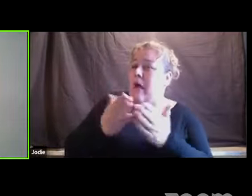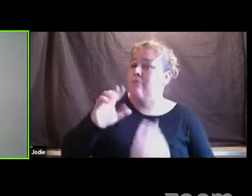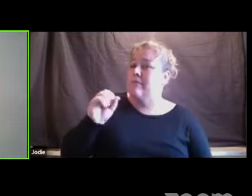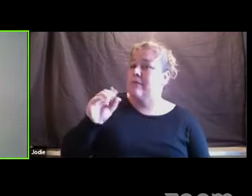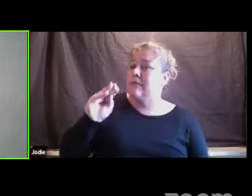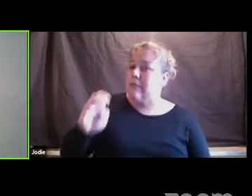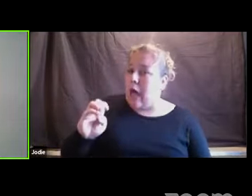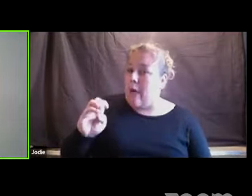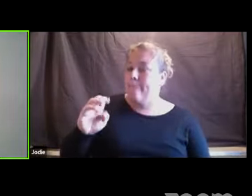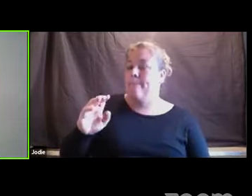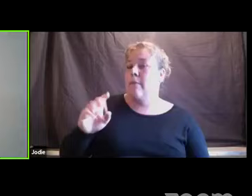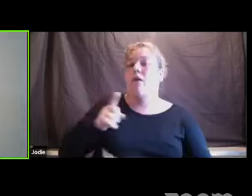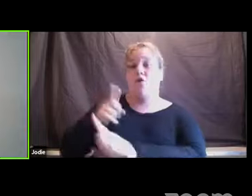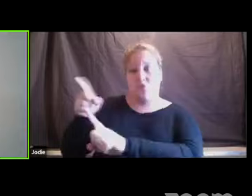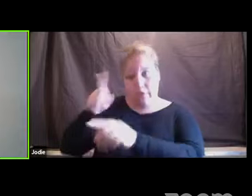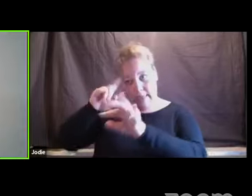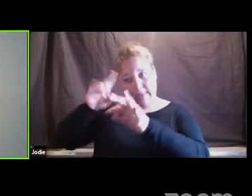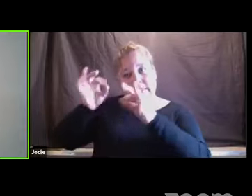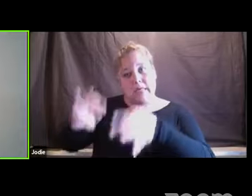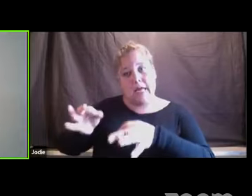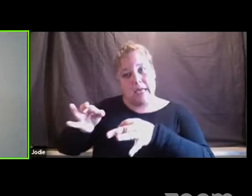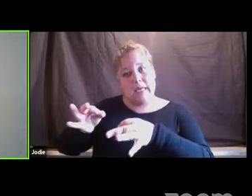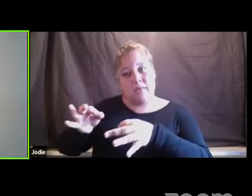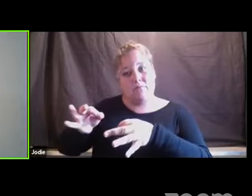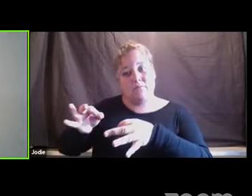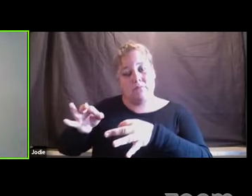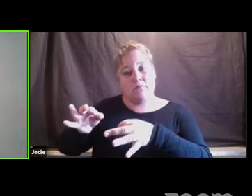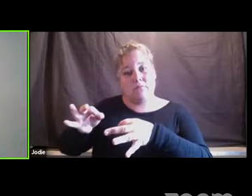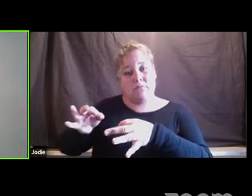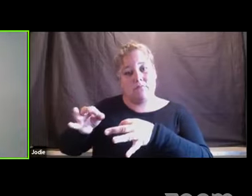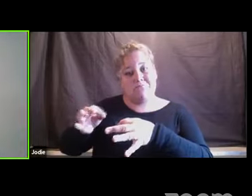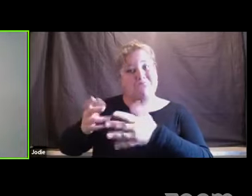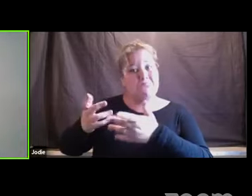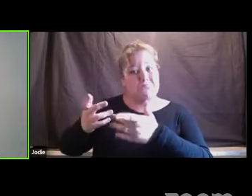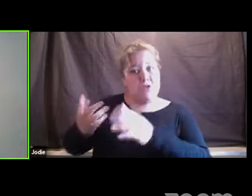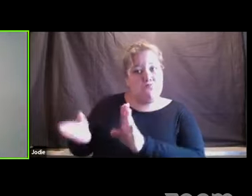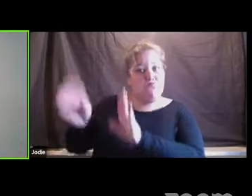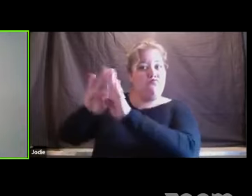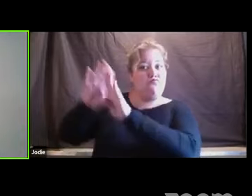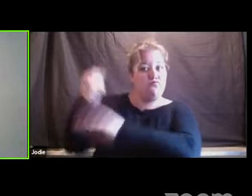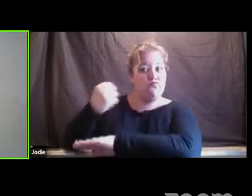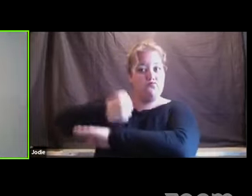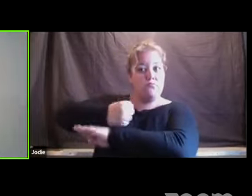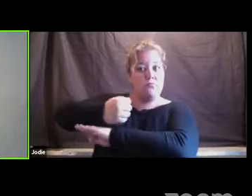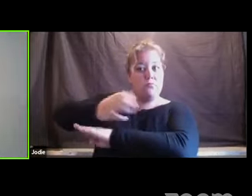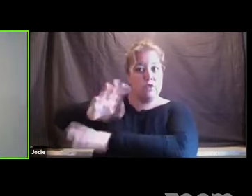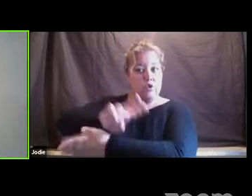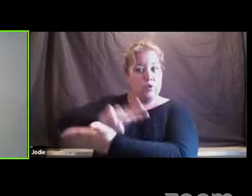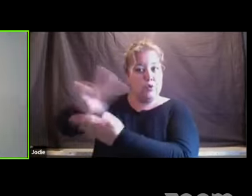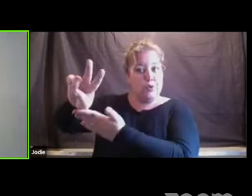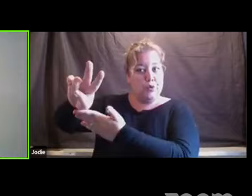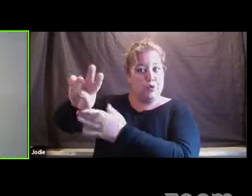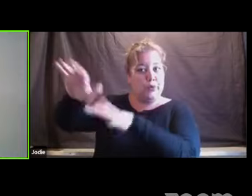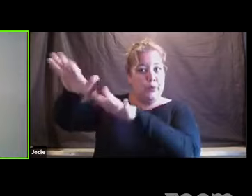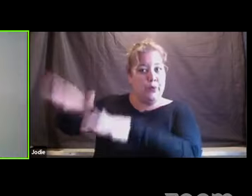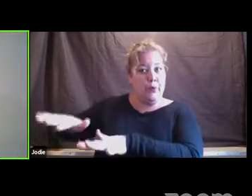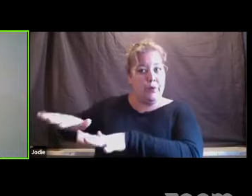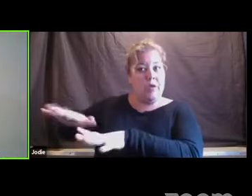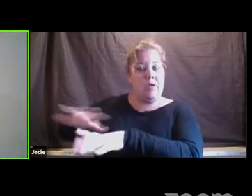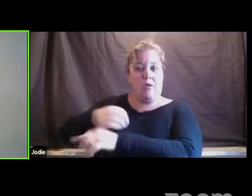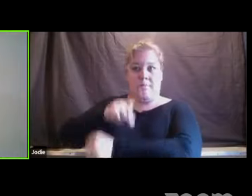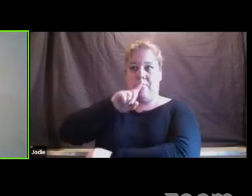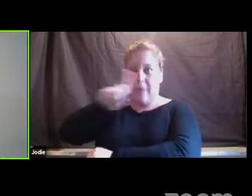to appropriately sort of shut down for a 2-week time period to make sure